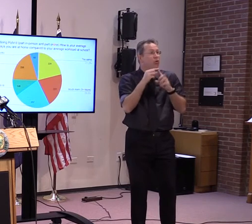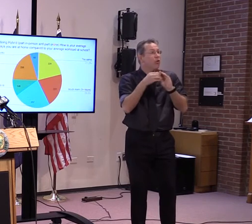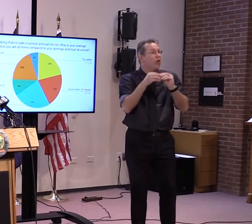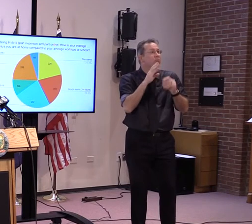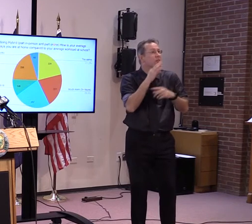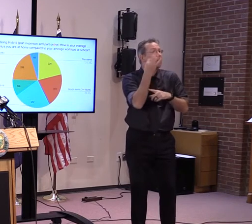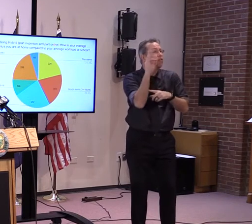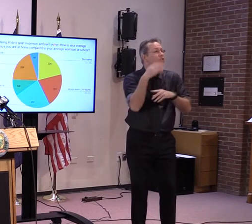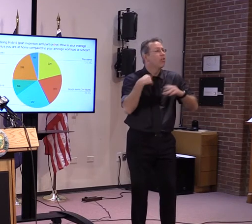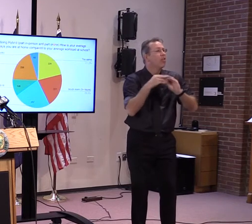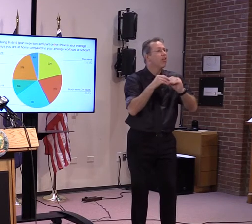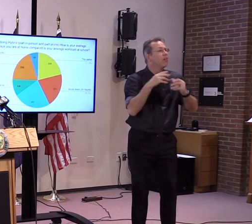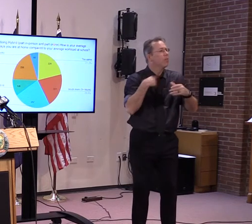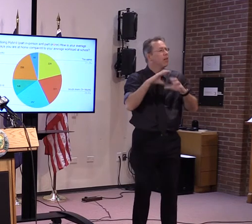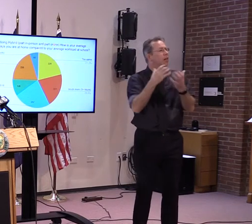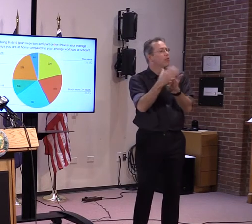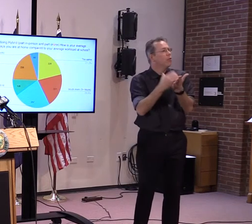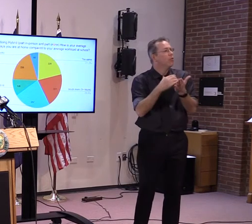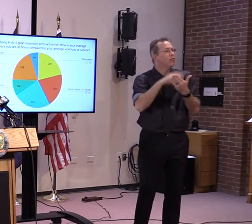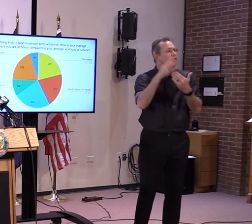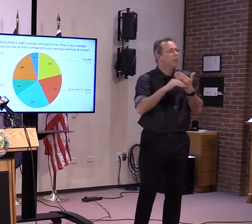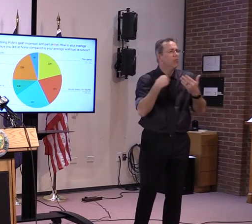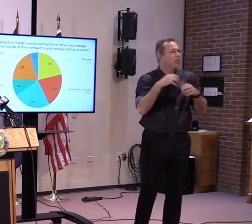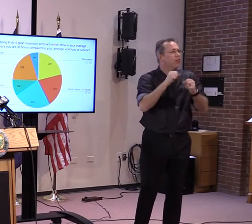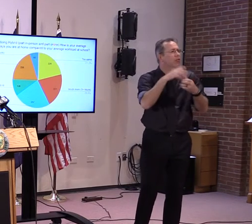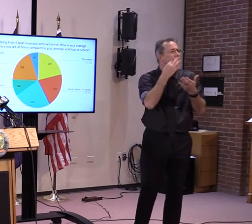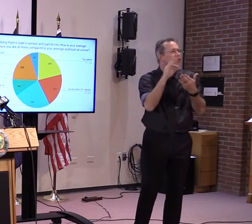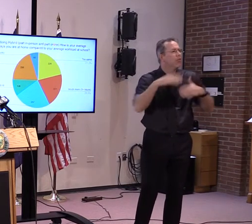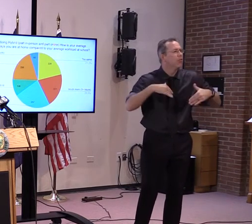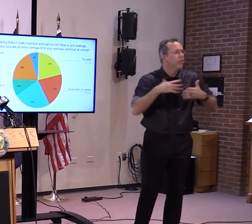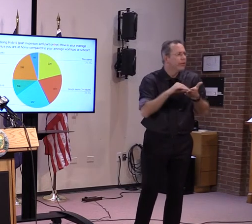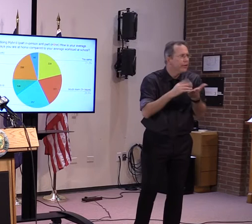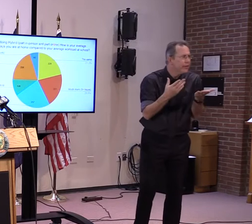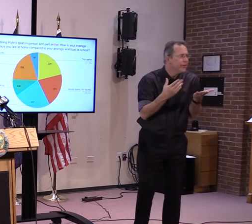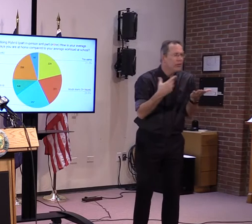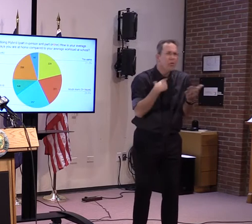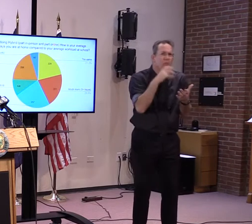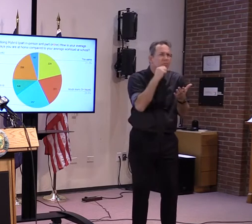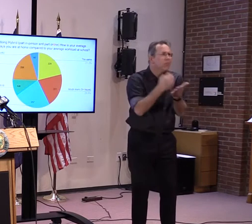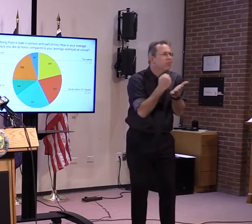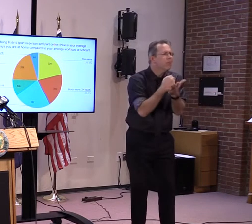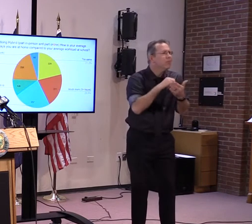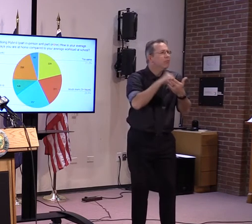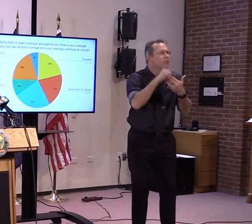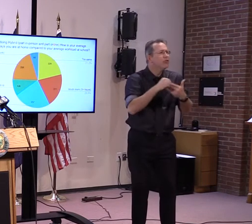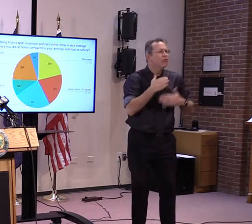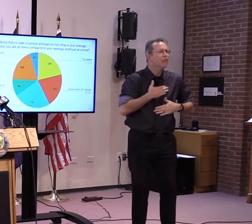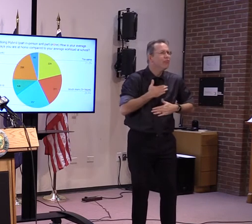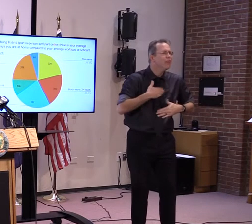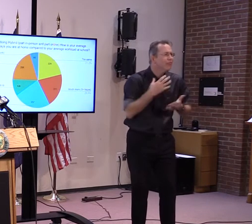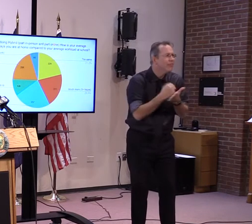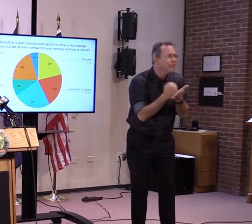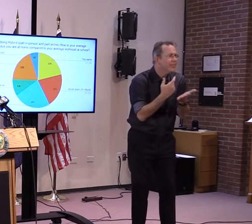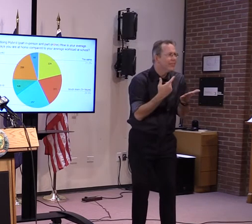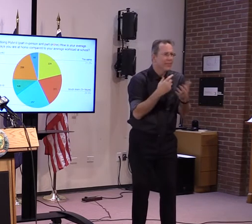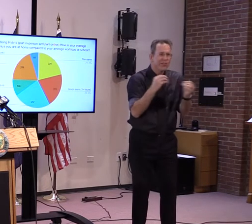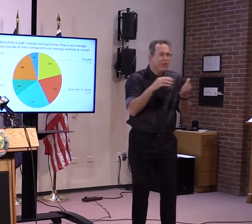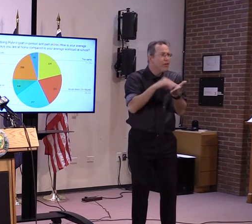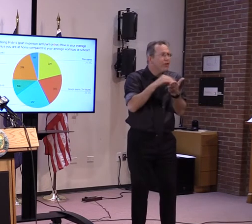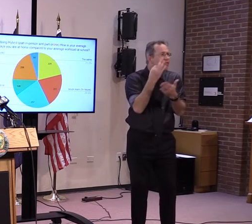taking French until next semester, meaning I'll have gone 7 months without speaking that language. And having to now go into French